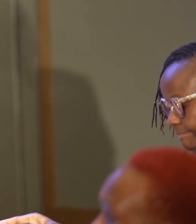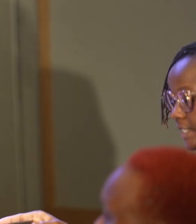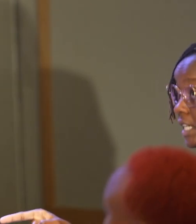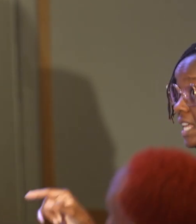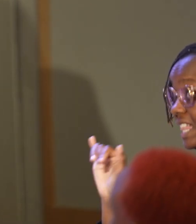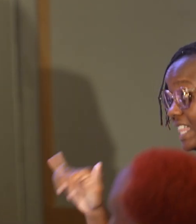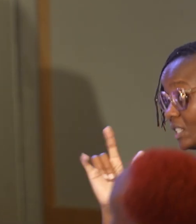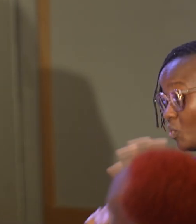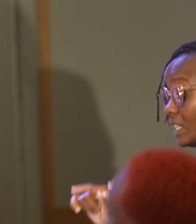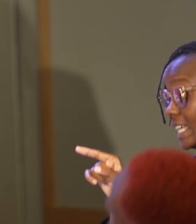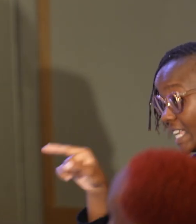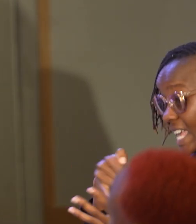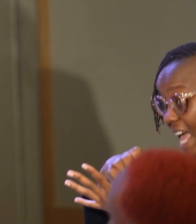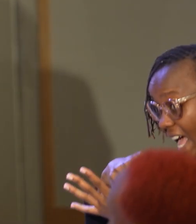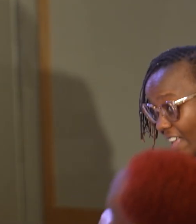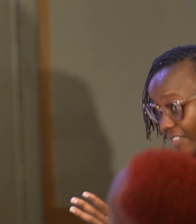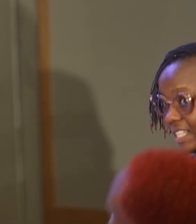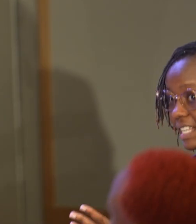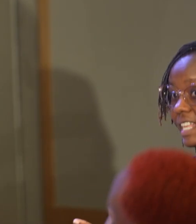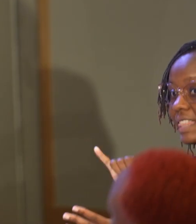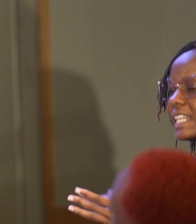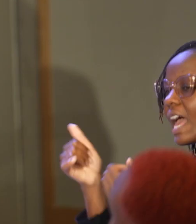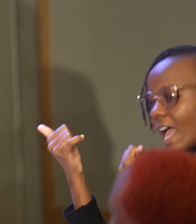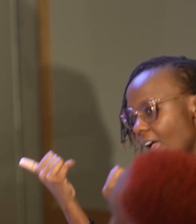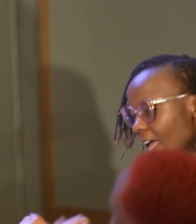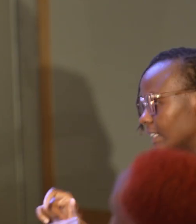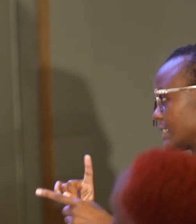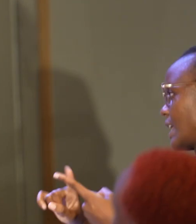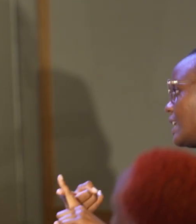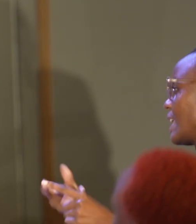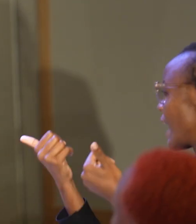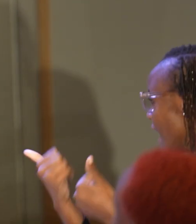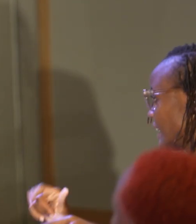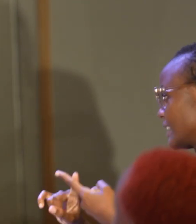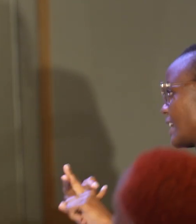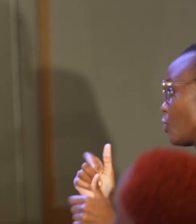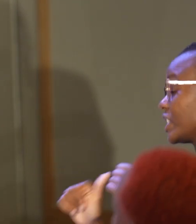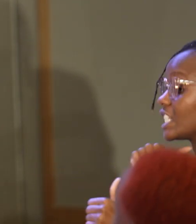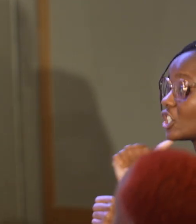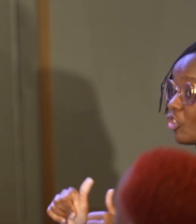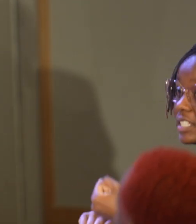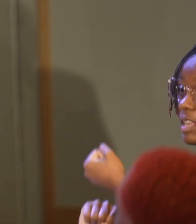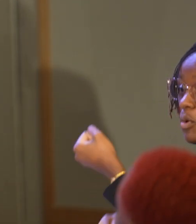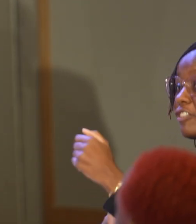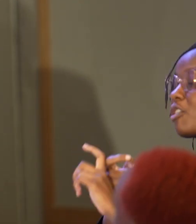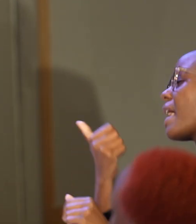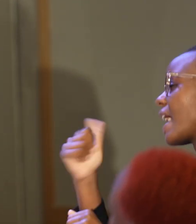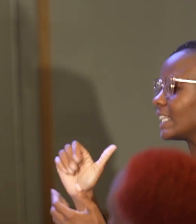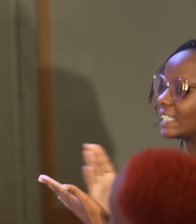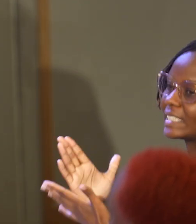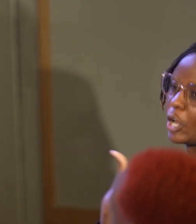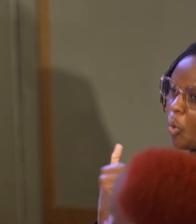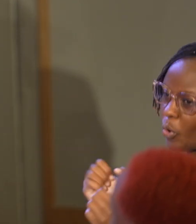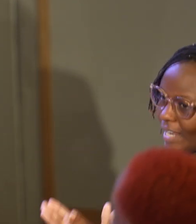And that is what we emphasize, that any standard that is not supported by a stakeholder is